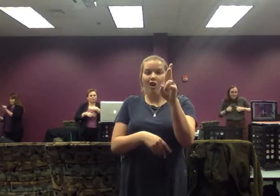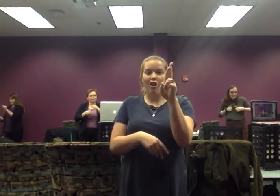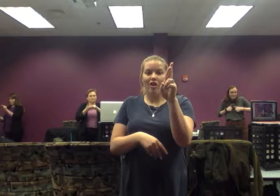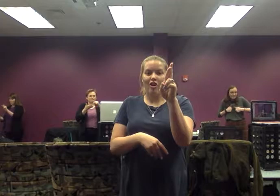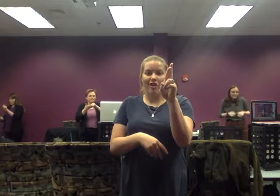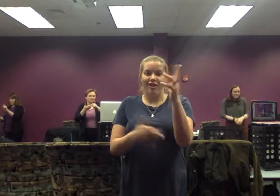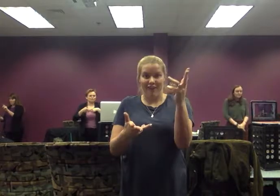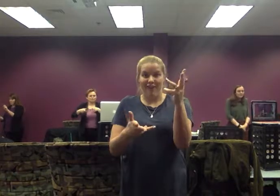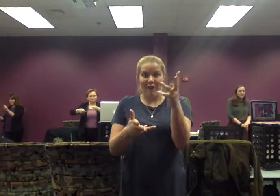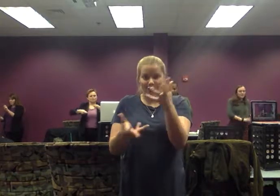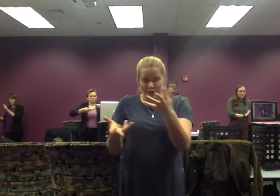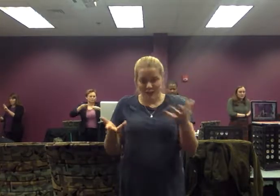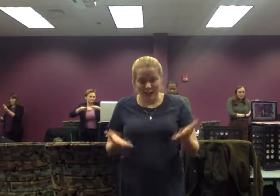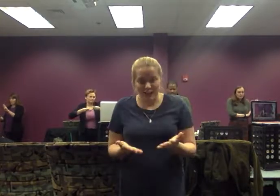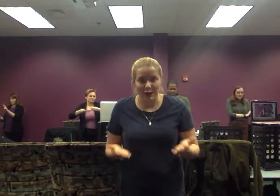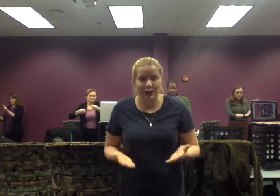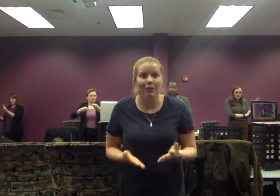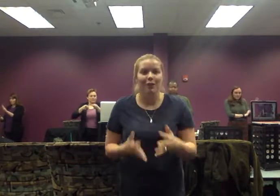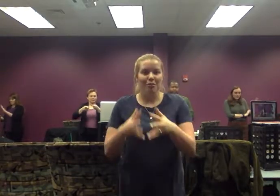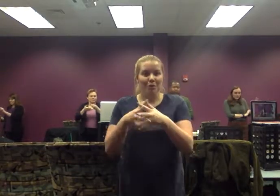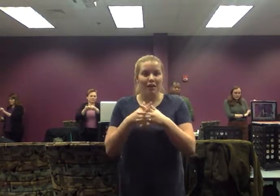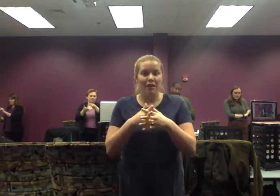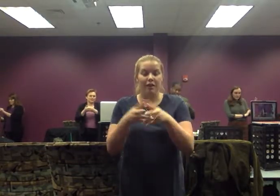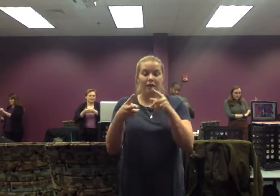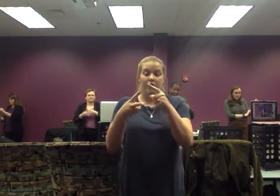Jefferson, a landed aristocrat from Virginia,